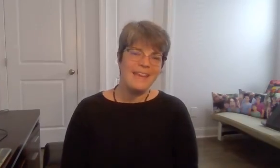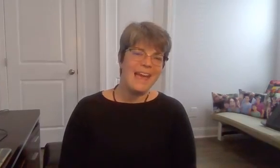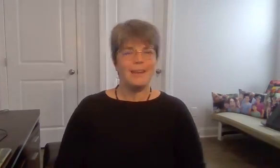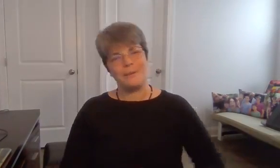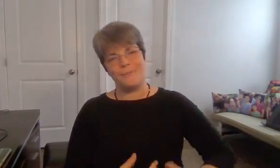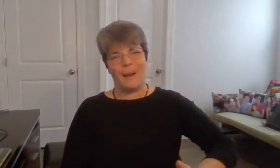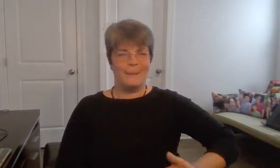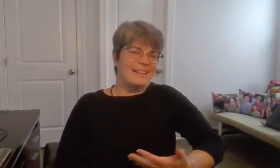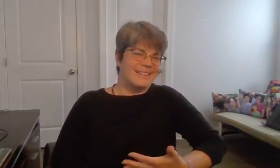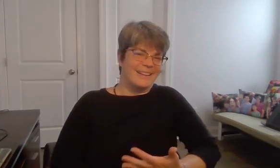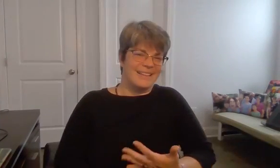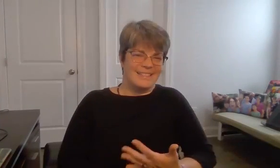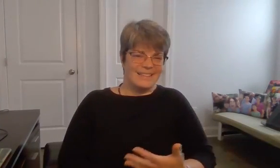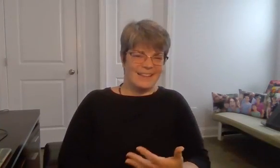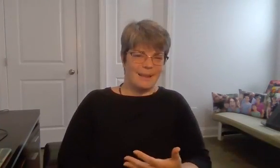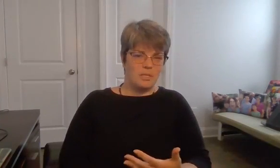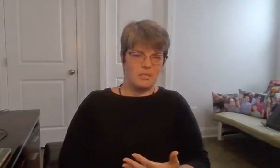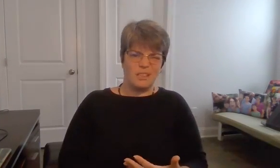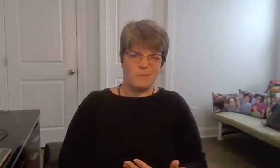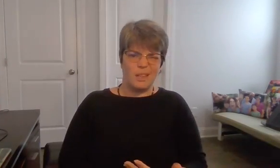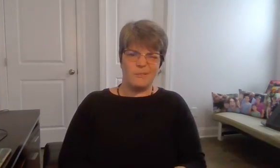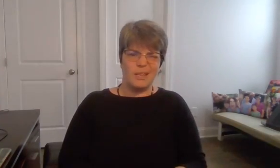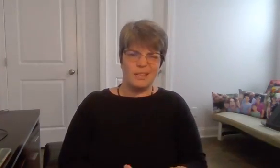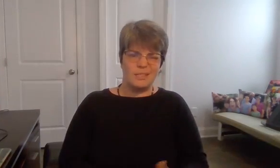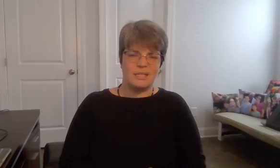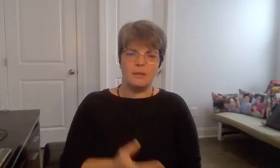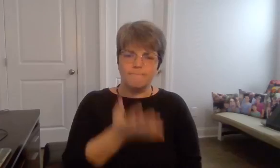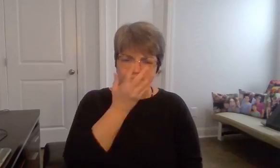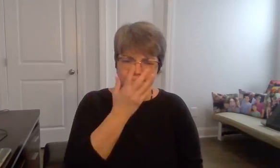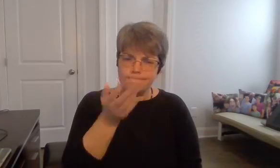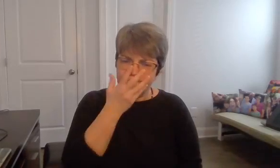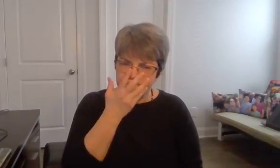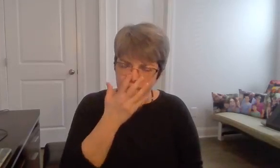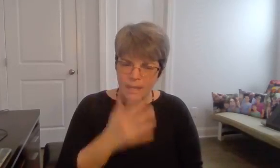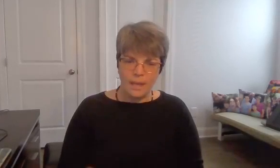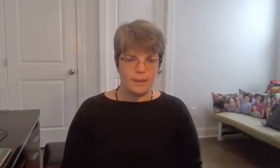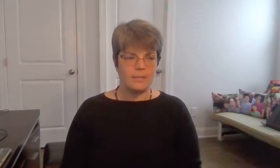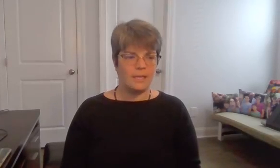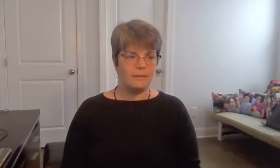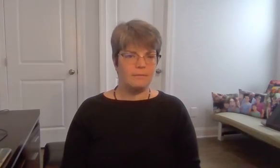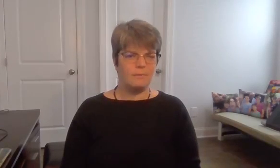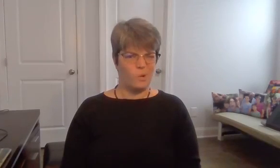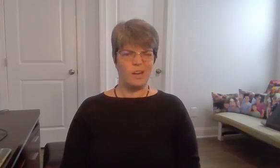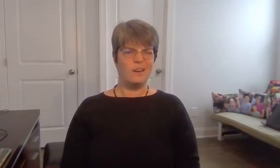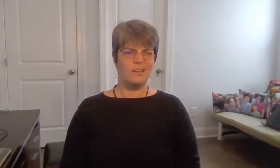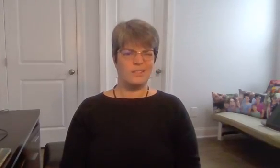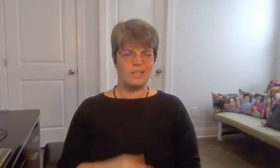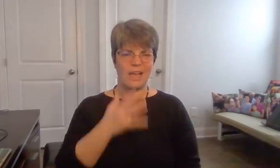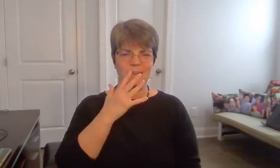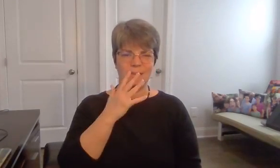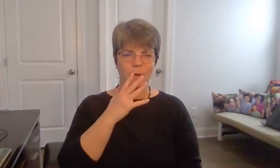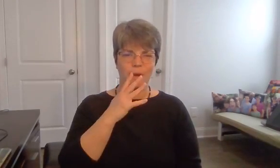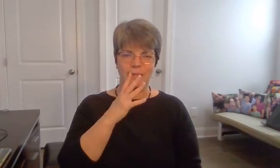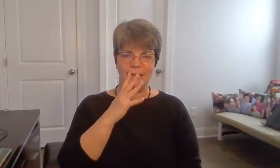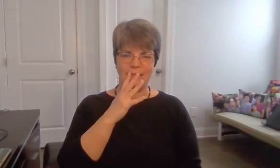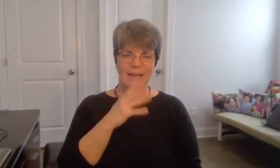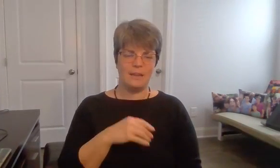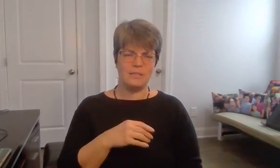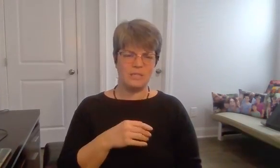yeah, you're with mommy. That's right. It's a nice time. And she's looking at me like, what? She's like, no. And I was like, water? Because she kind of did water like that. I was